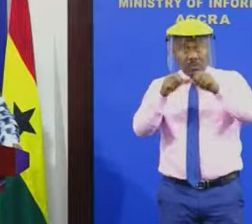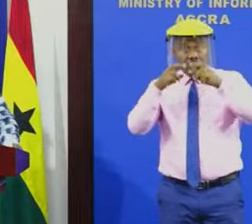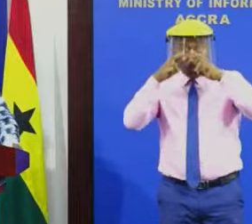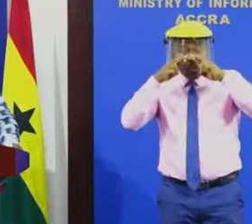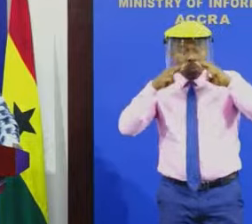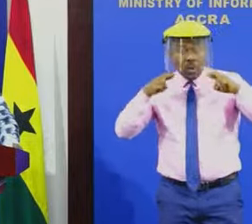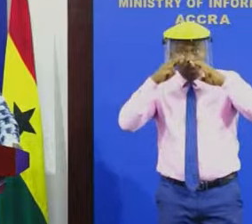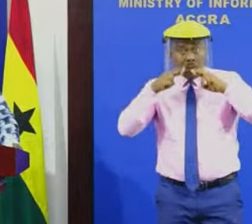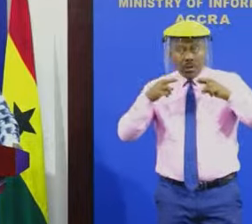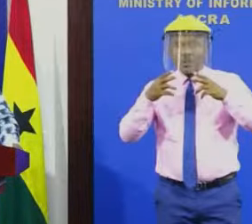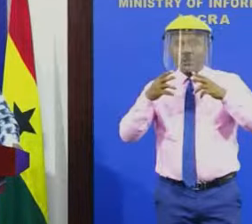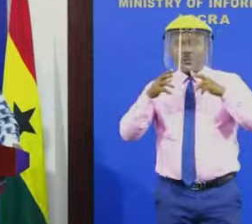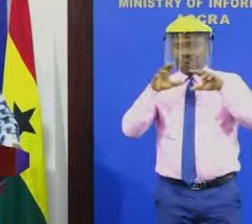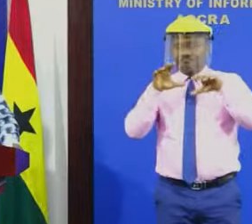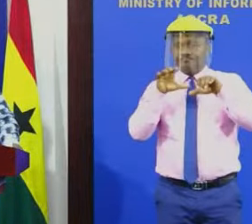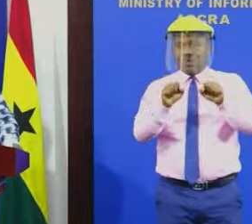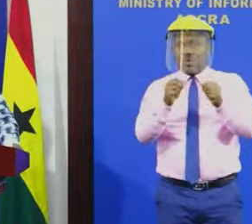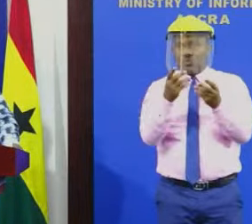menace.